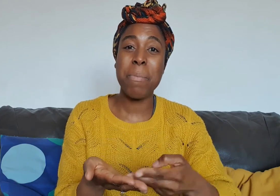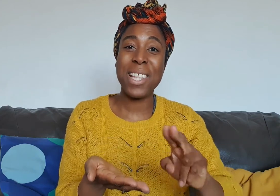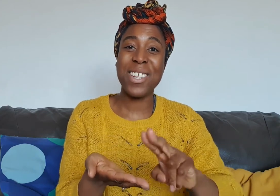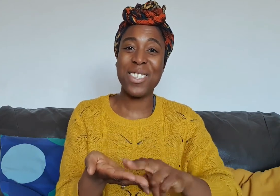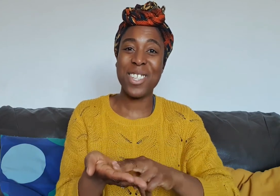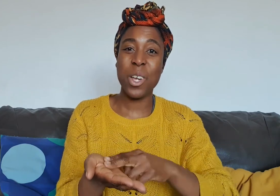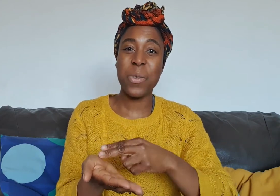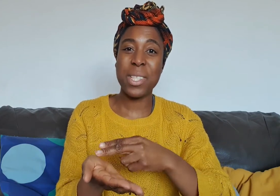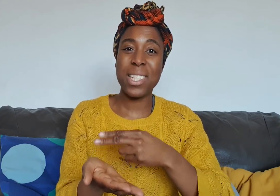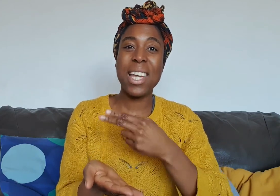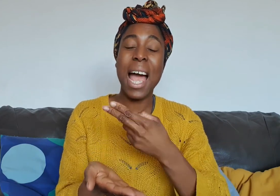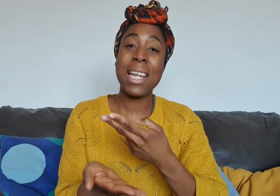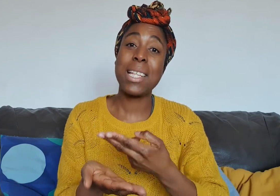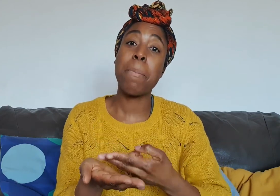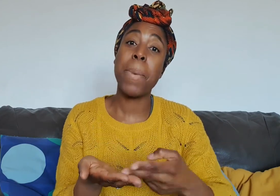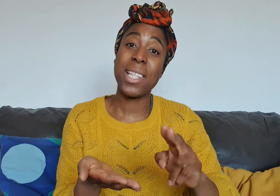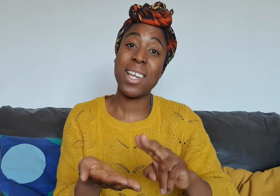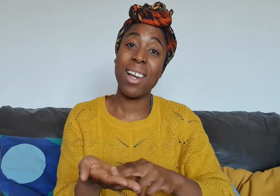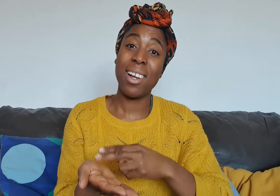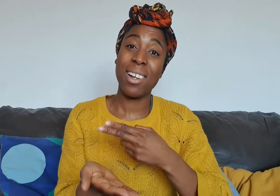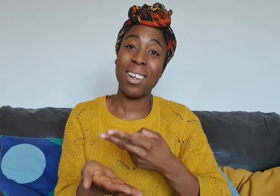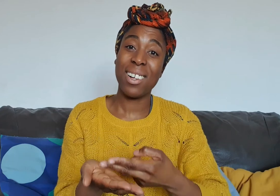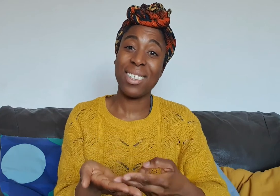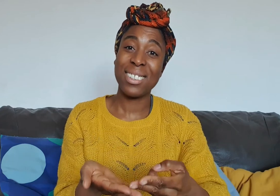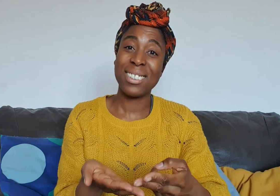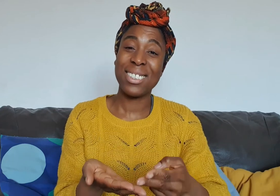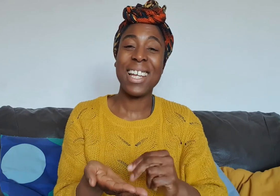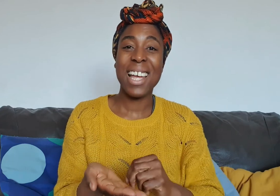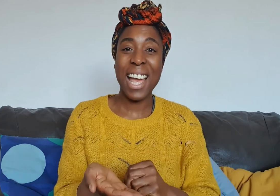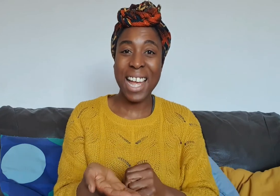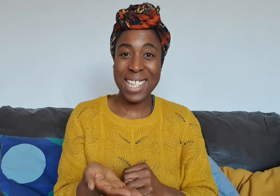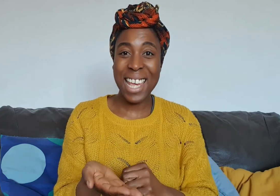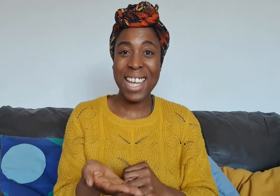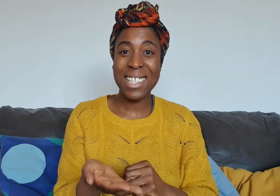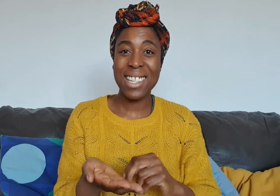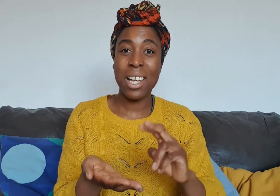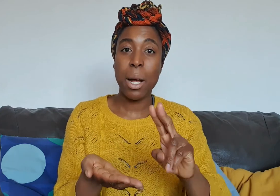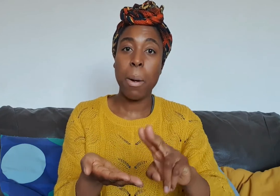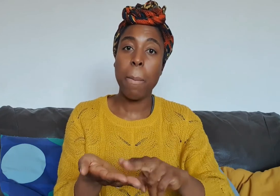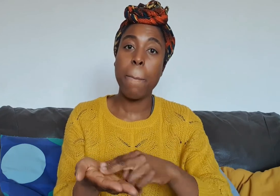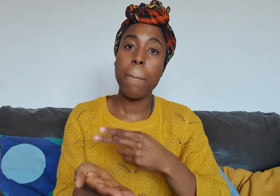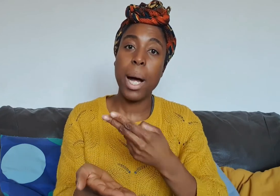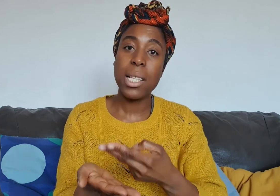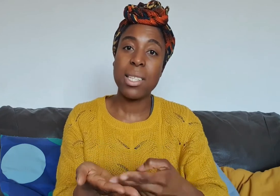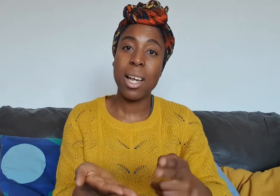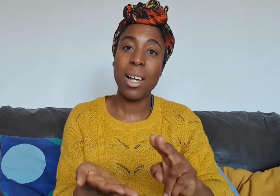butter on the toast. And that's butter. And again.